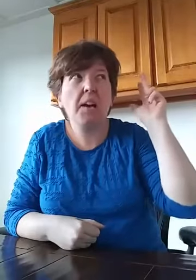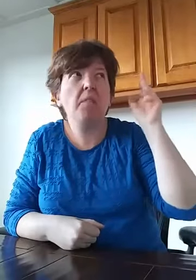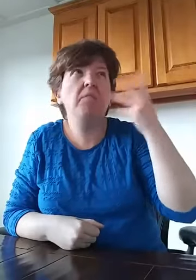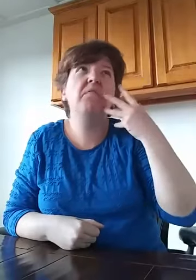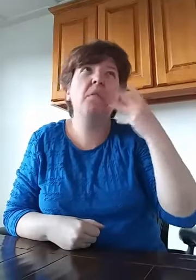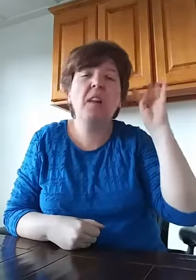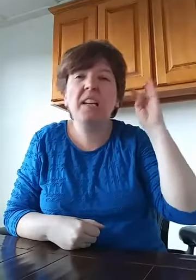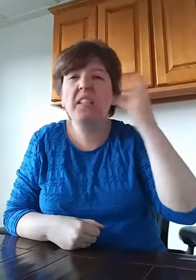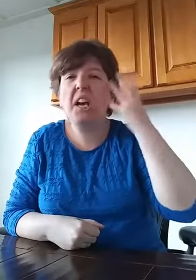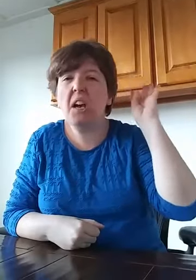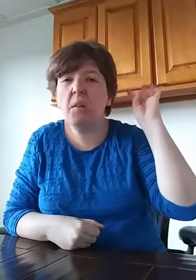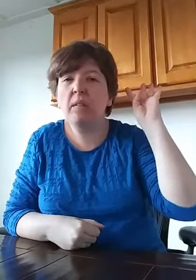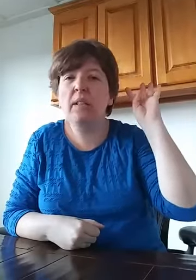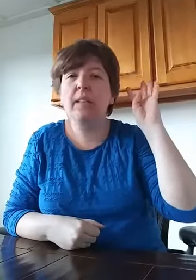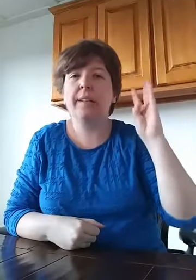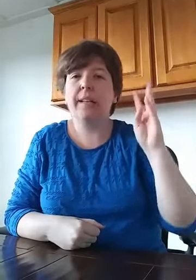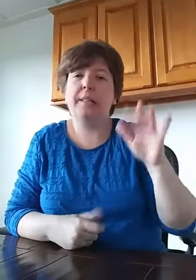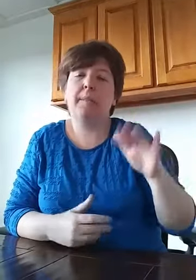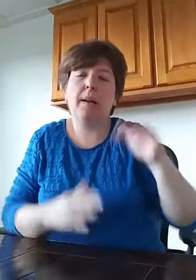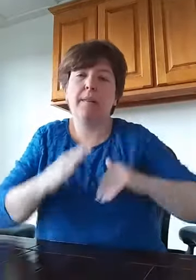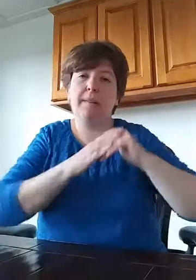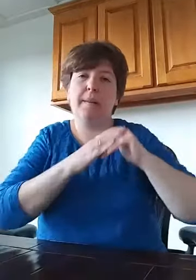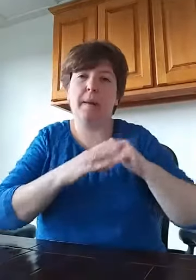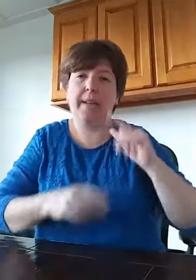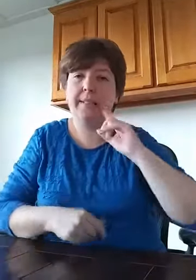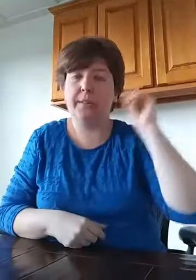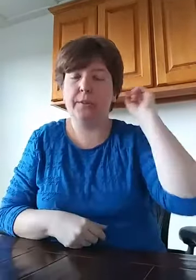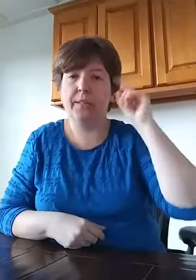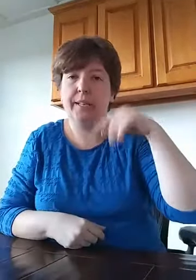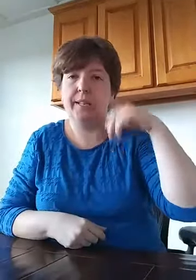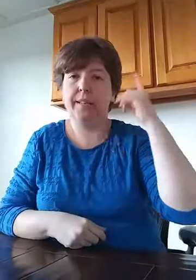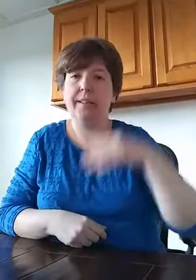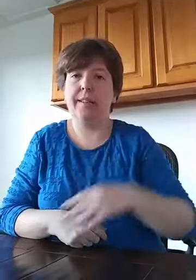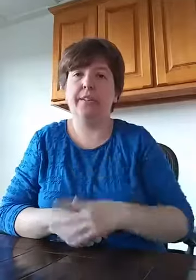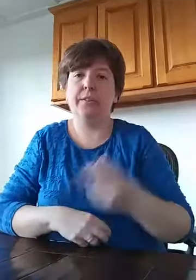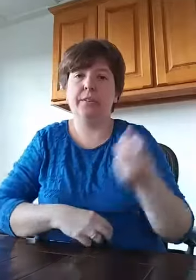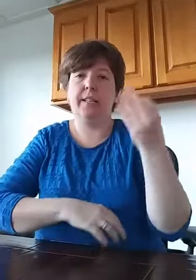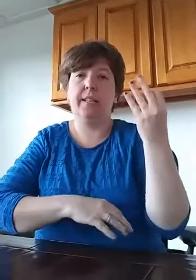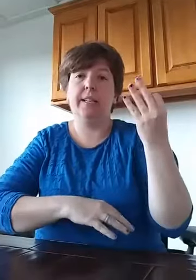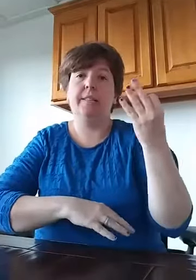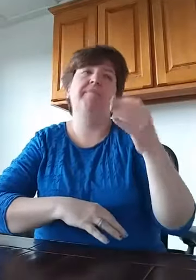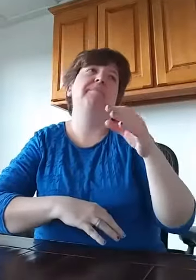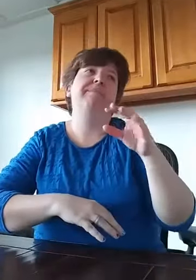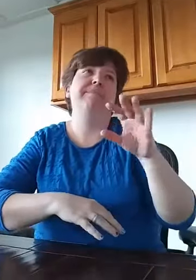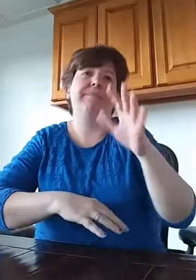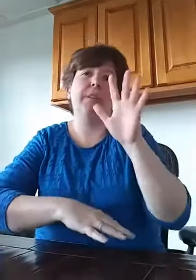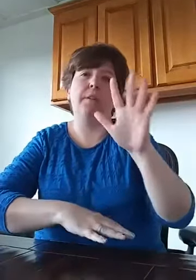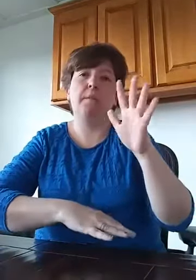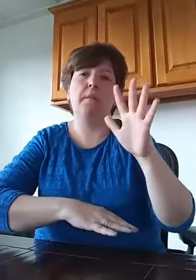ago, 4 days ago. That's about the max that you'll see. Then you'll see,